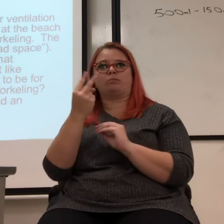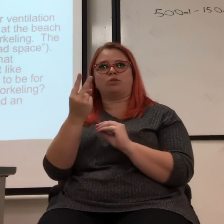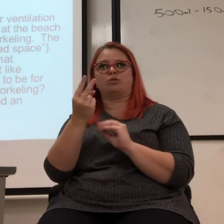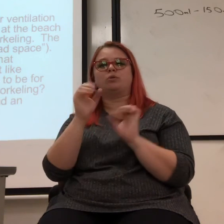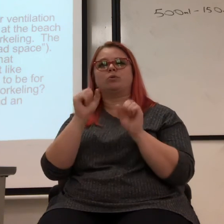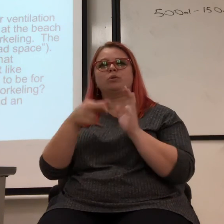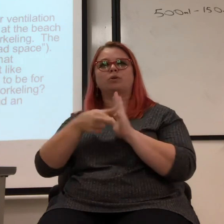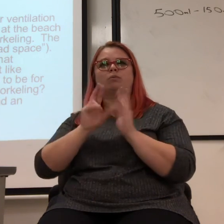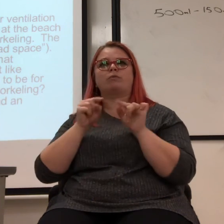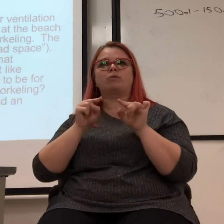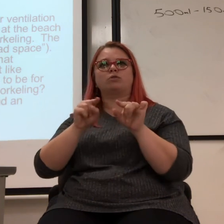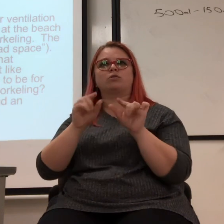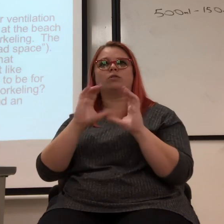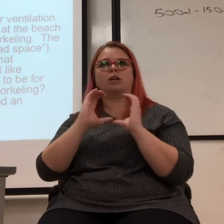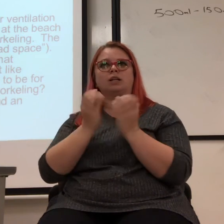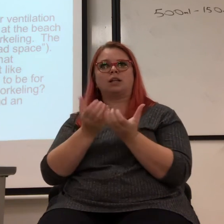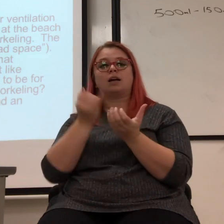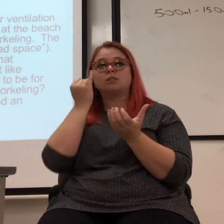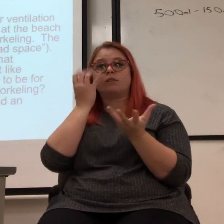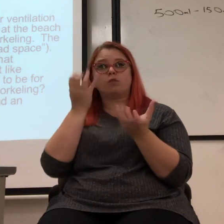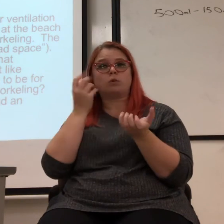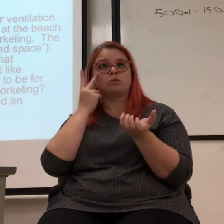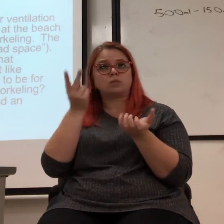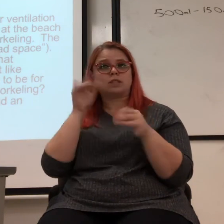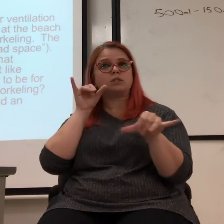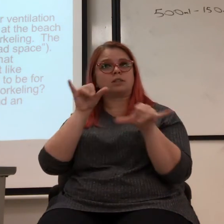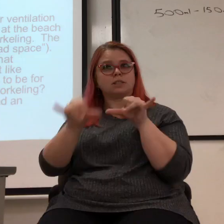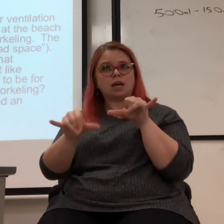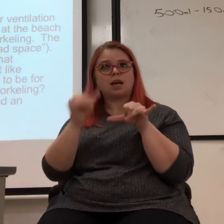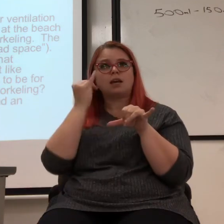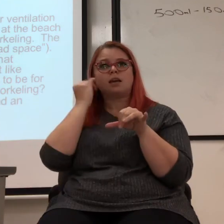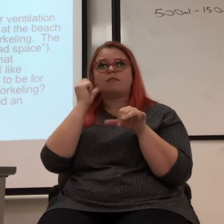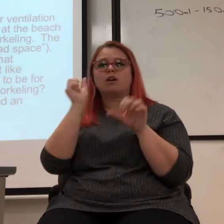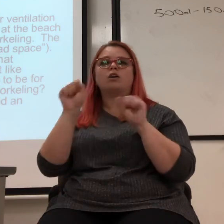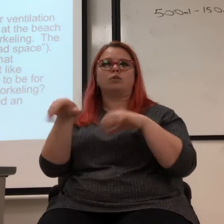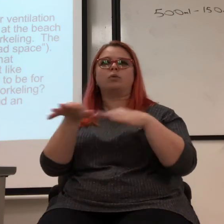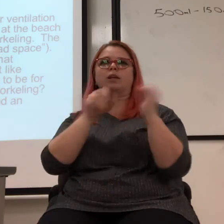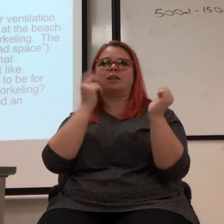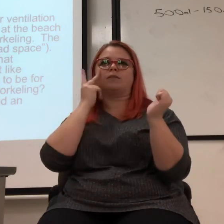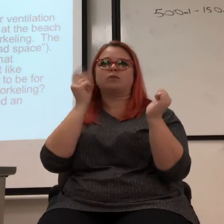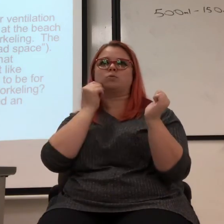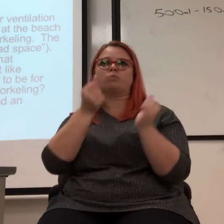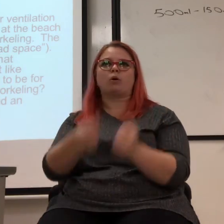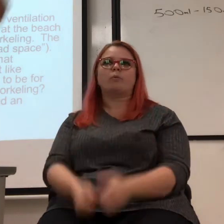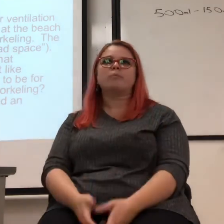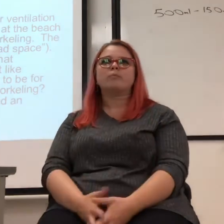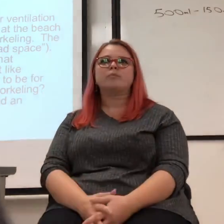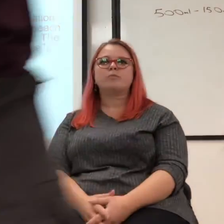review in class. If you'd like to see those, stay. If not, you're dismissed. I'll see you tomorrow.